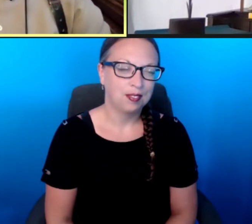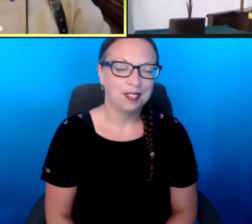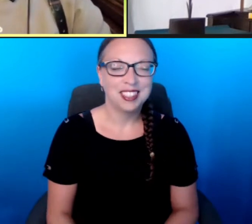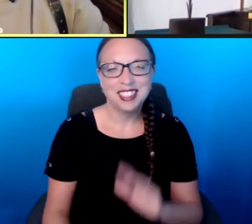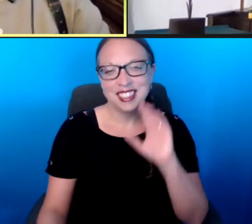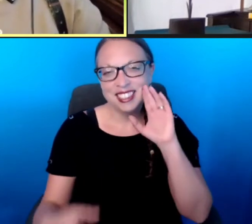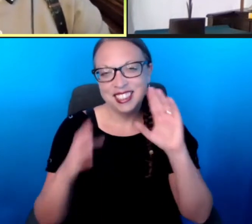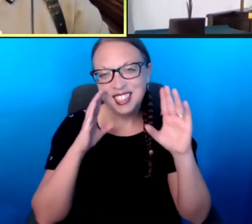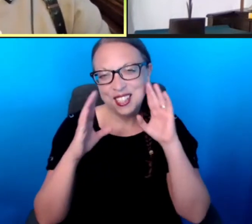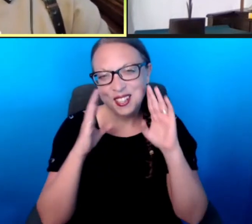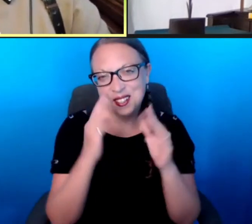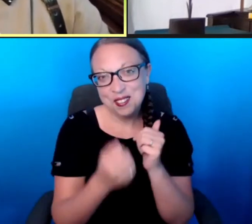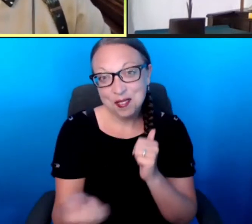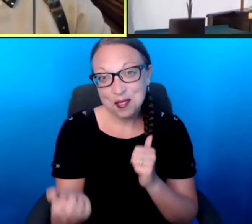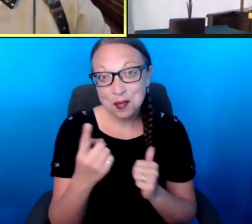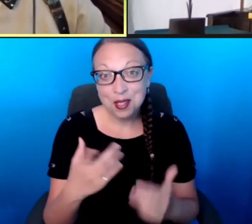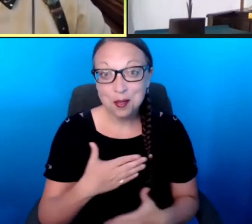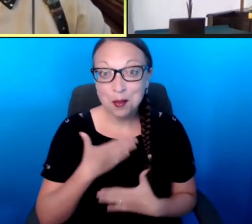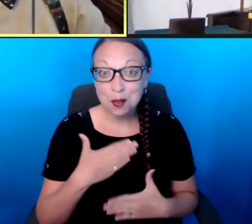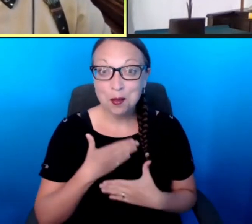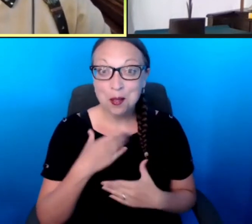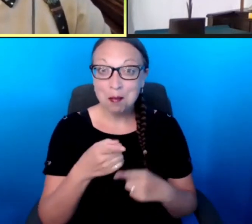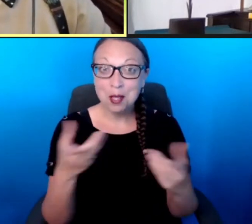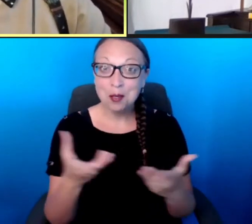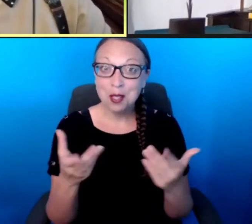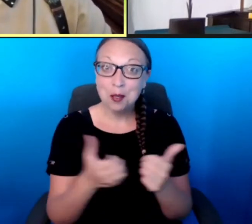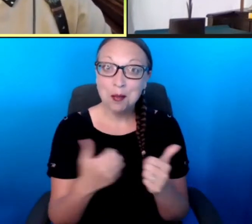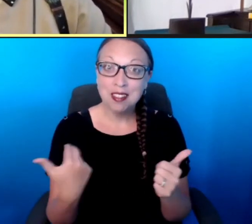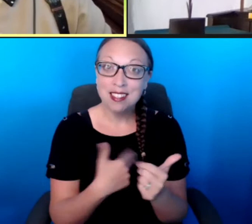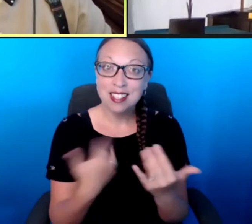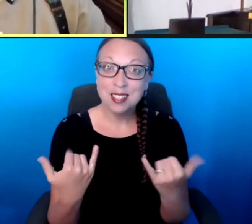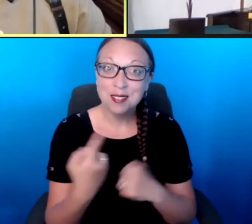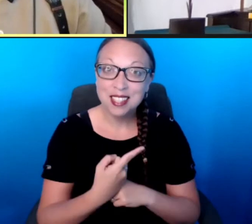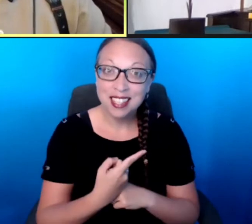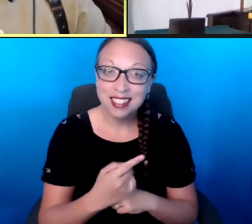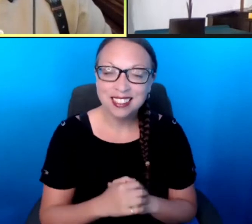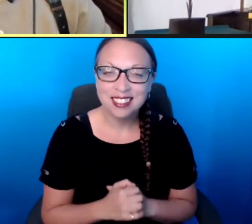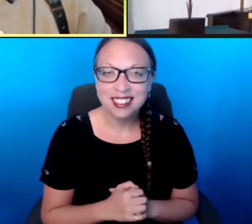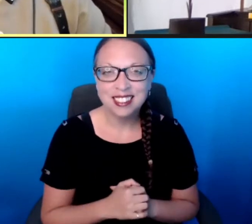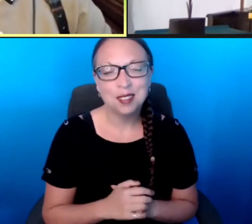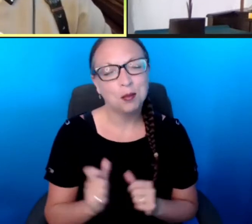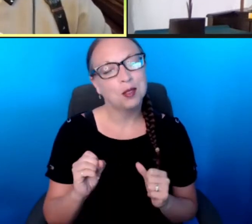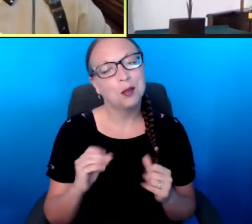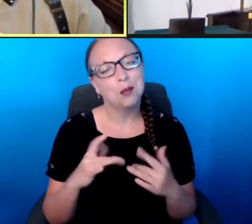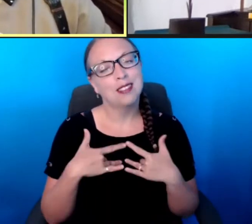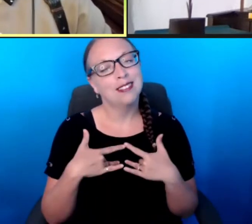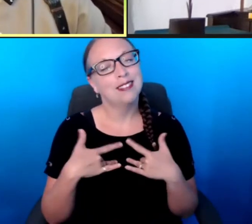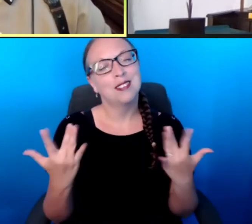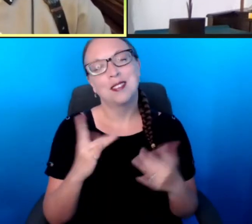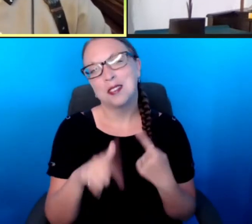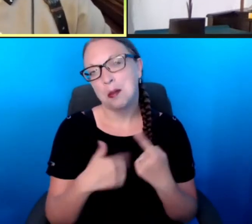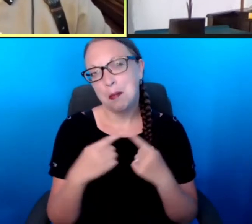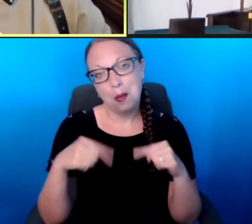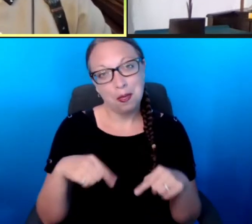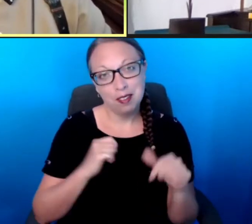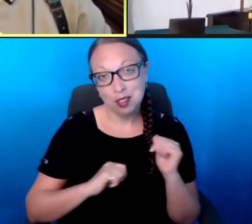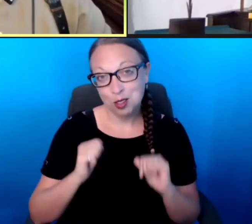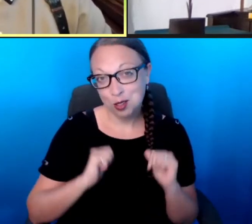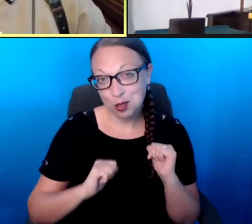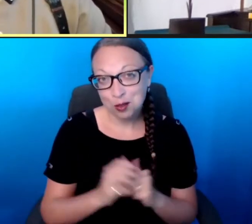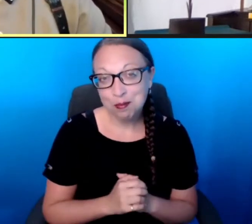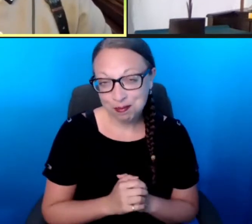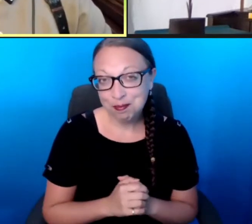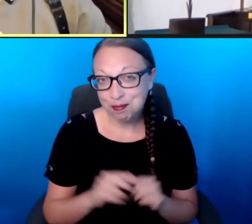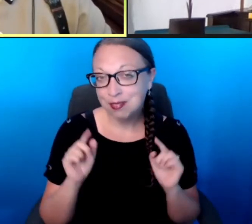Hello, everybody. We're so happy you're here with us today. We're just so excited about this show. This is going to be a